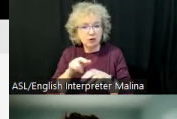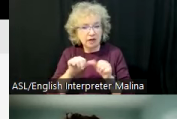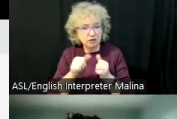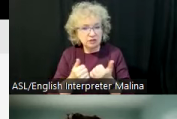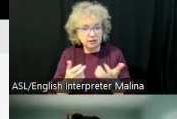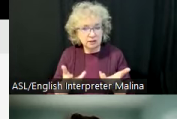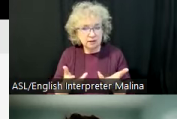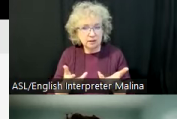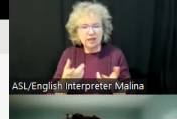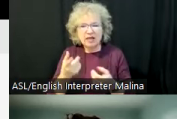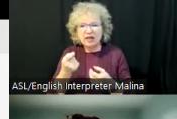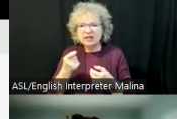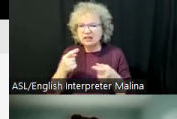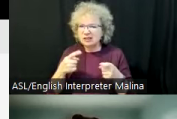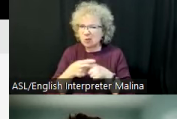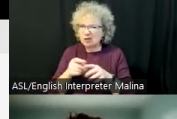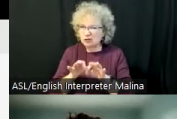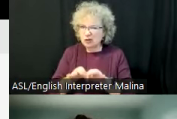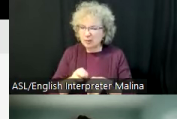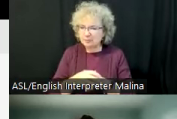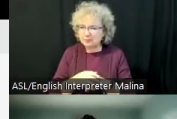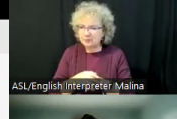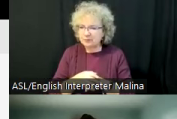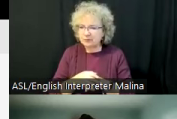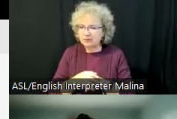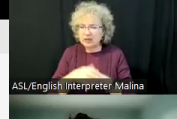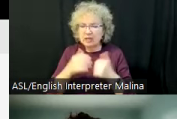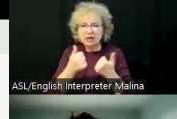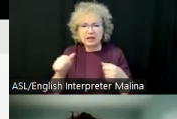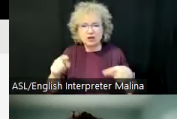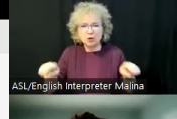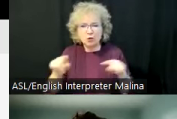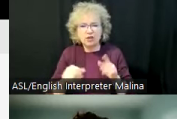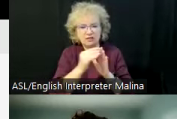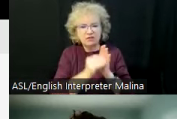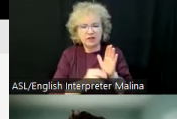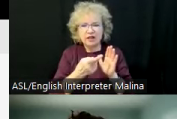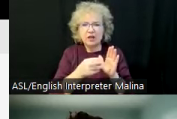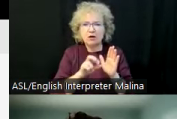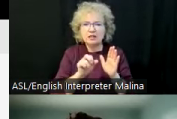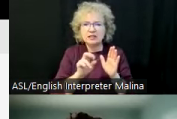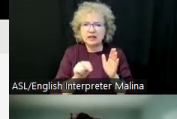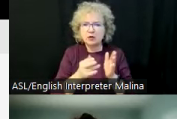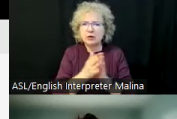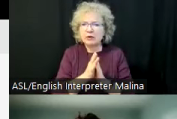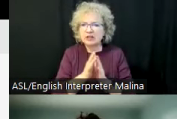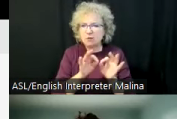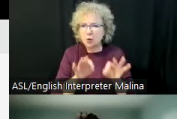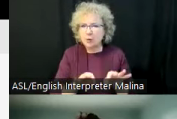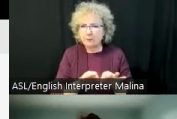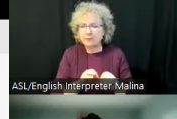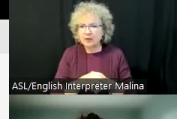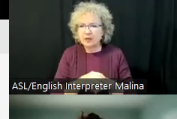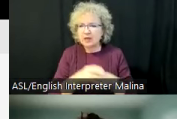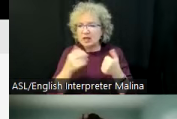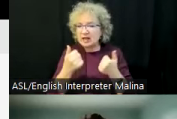complex to describe. Anyone can fill out the HRSN request form. So anyone can support someone